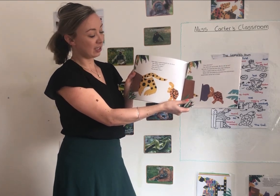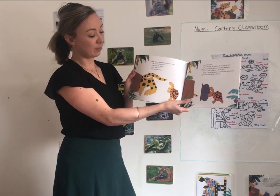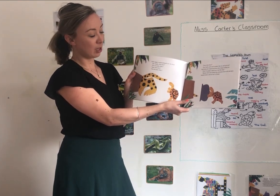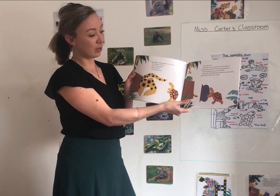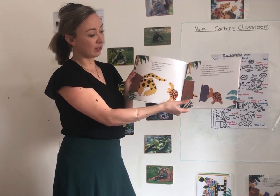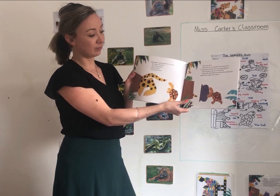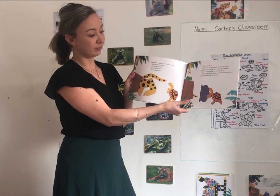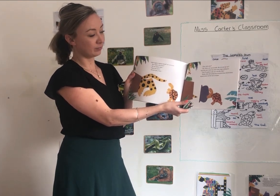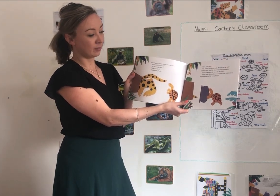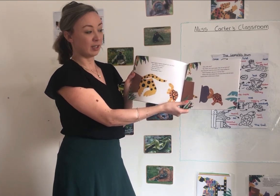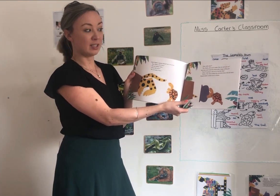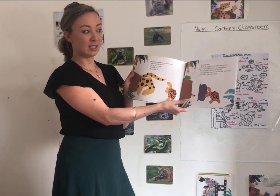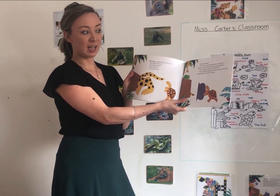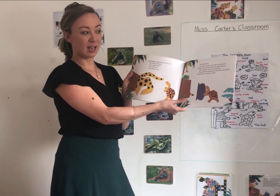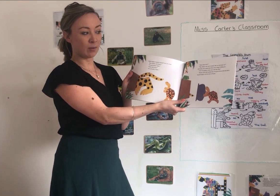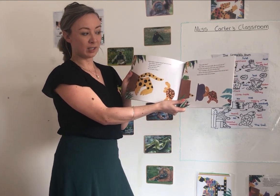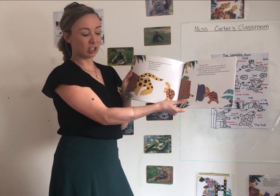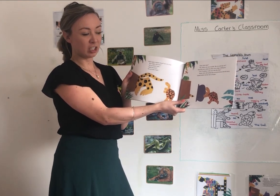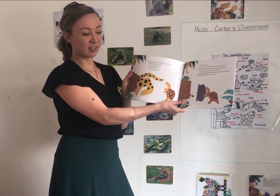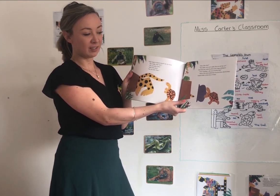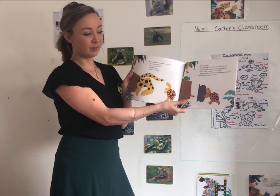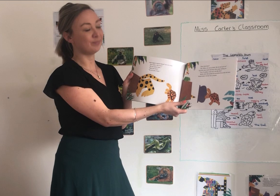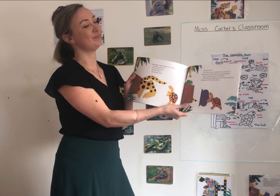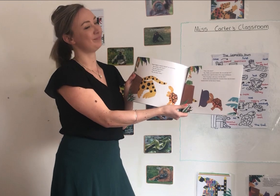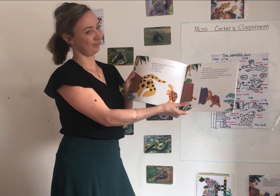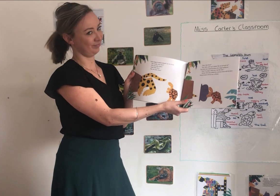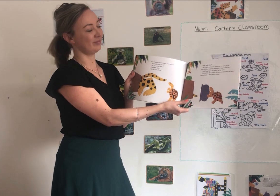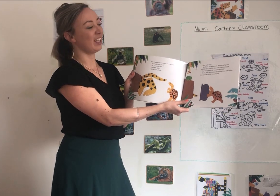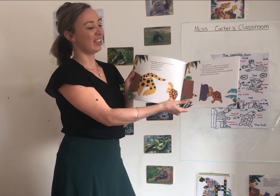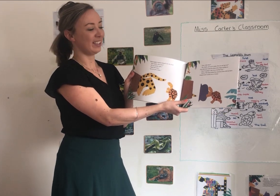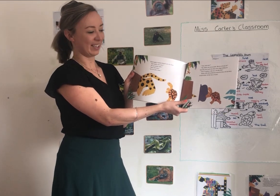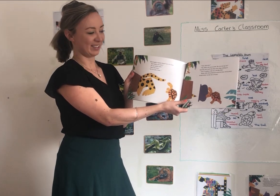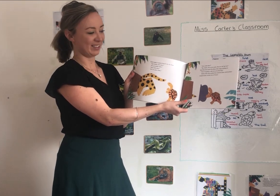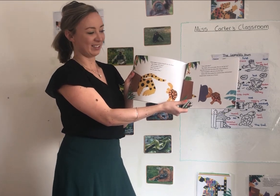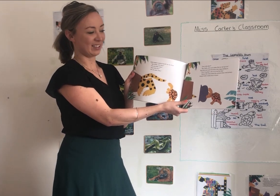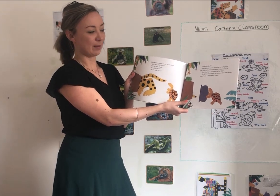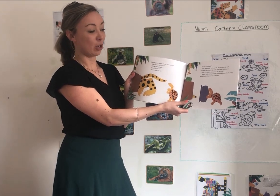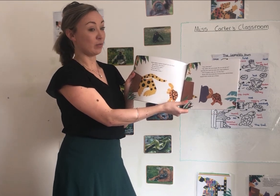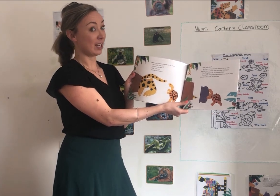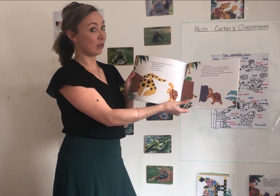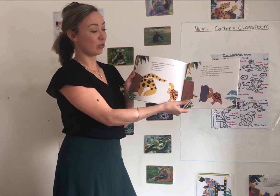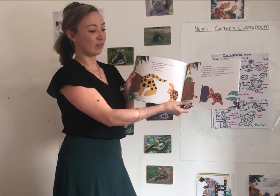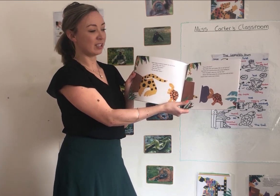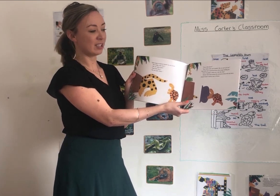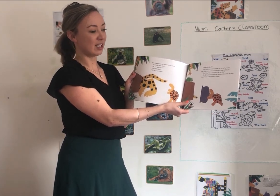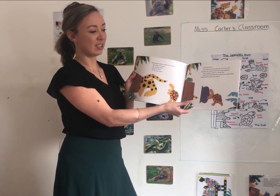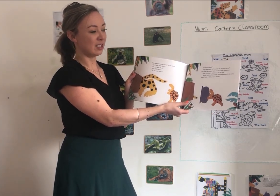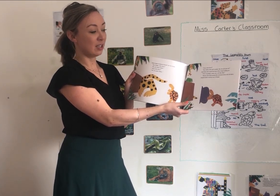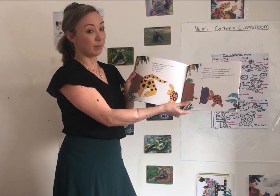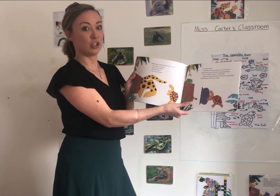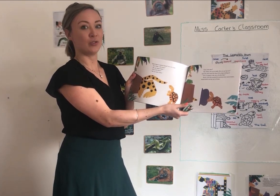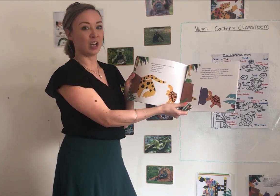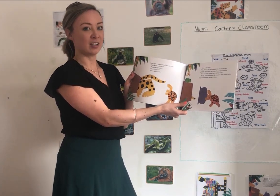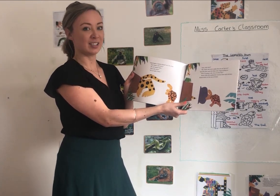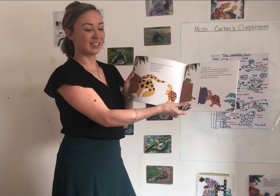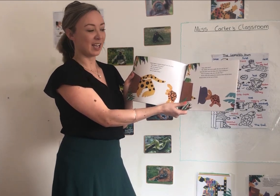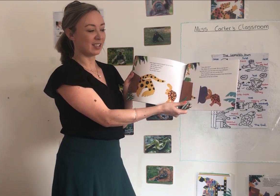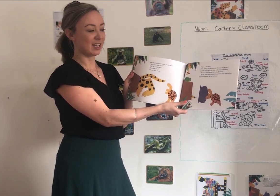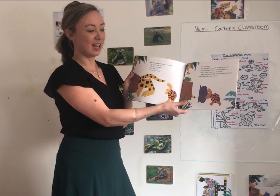keep going. Now, Achi-Cheri? Yes, Asibo, now you're inside, but you can't get